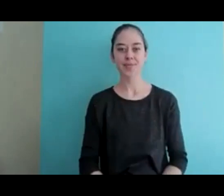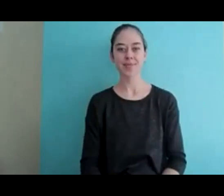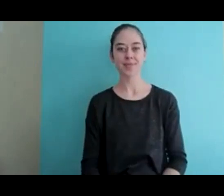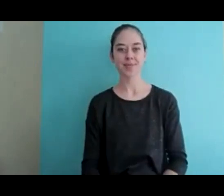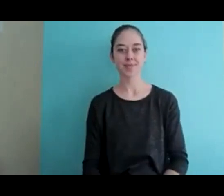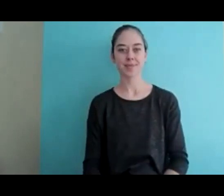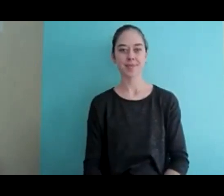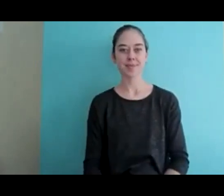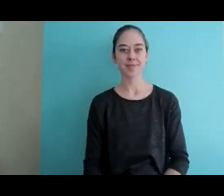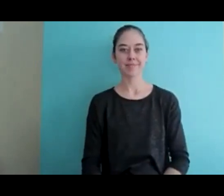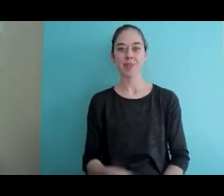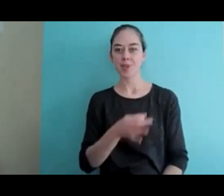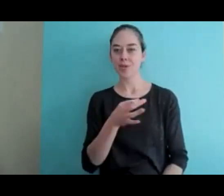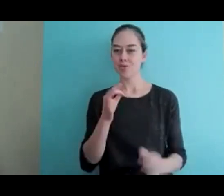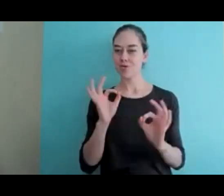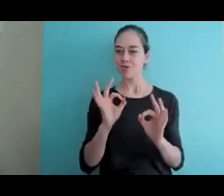on. We're doing great.